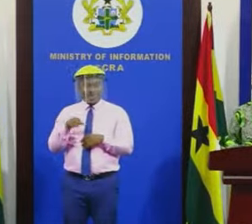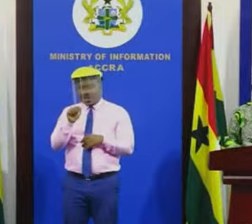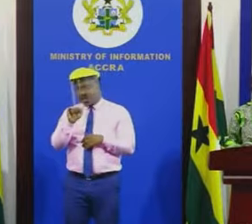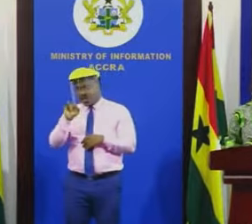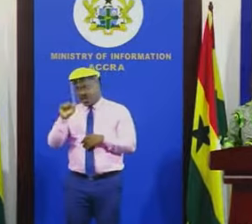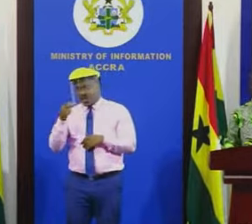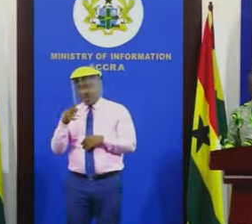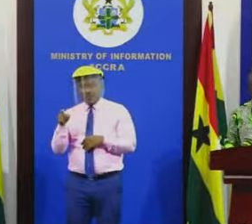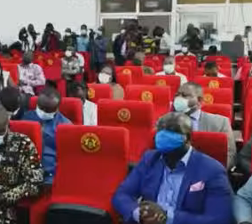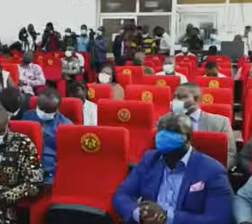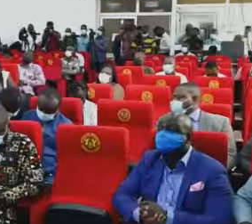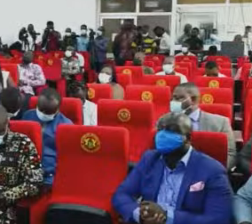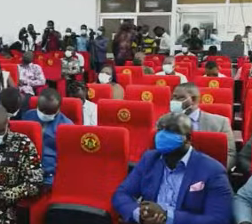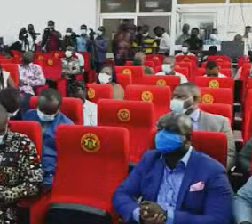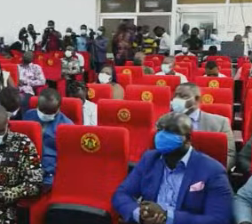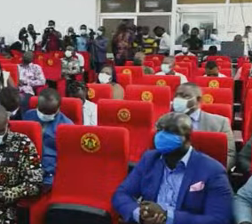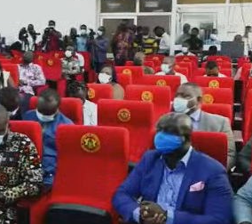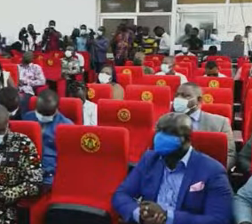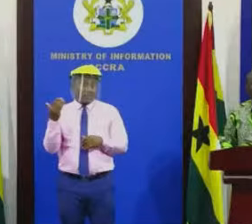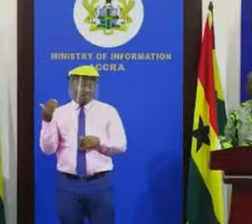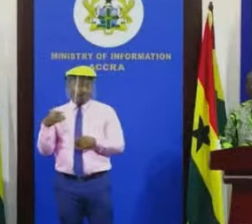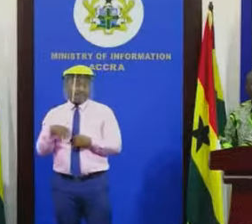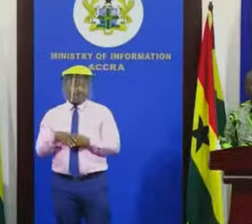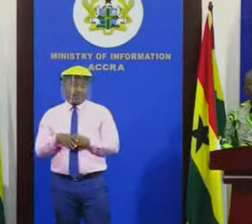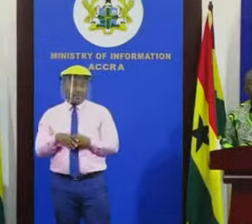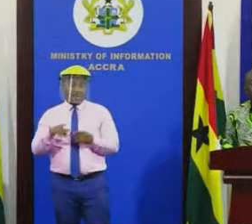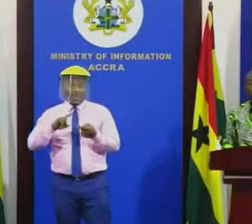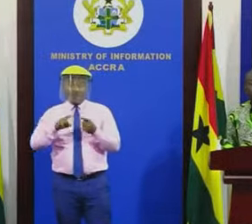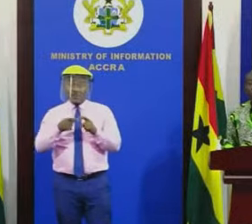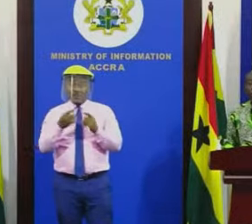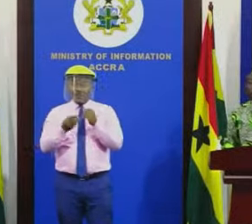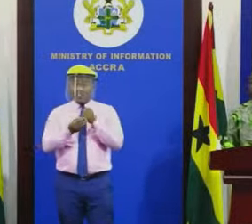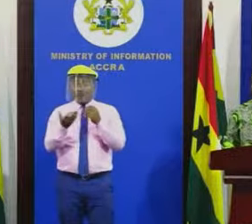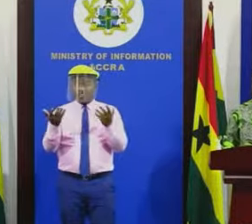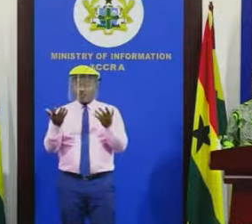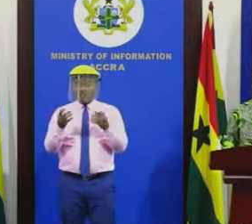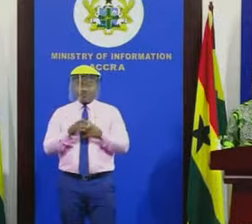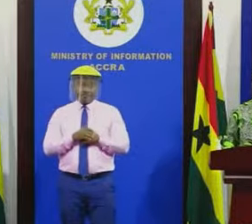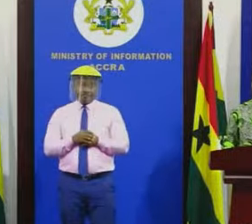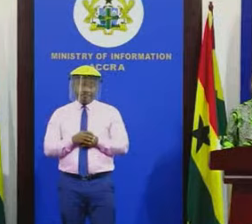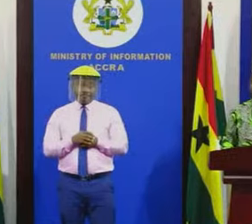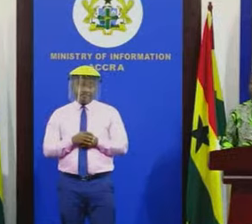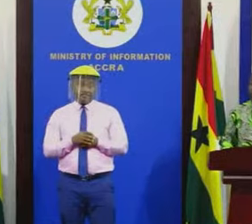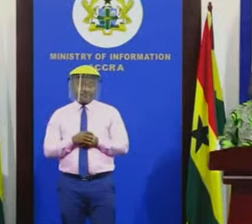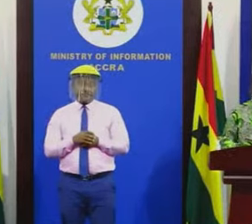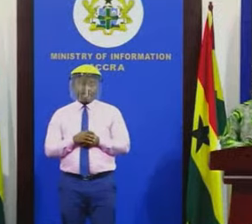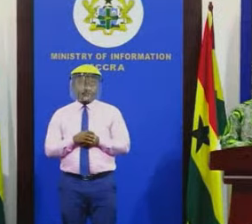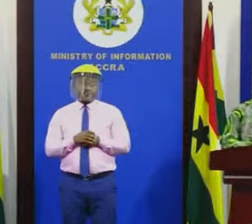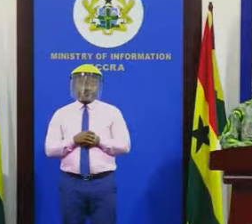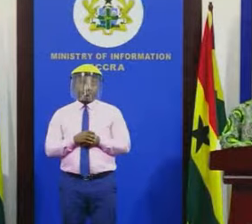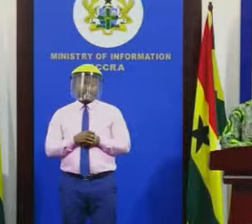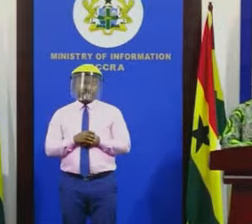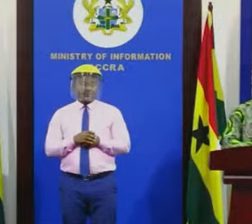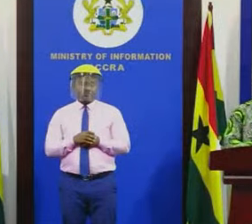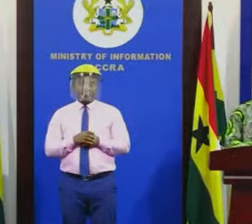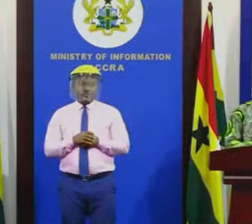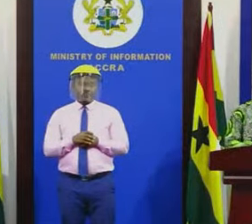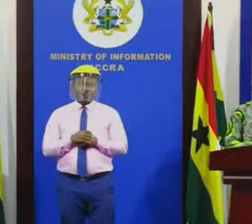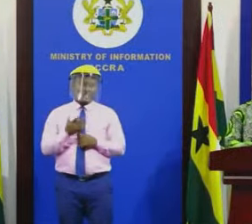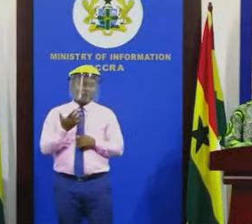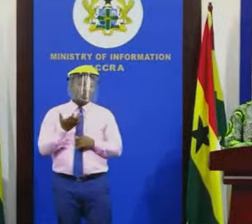Thanks to all of you who have been with us. Colleagues, thanks to you. I want to also